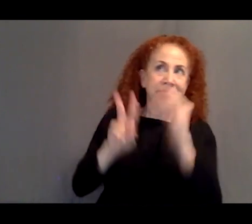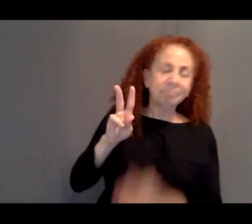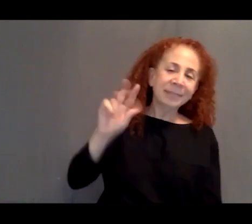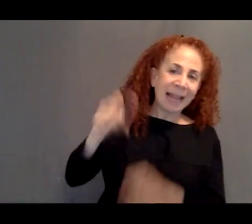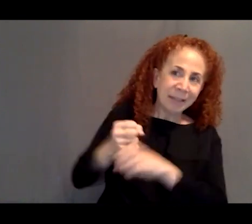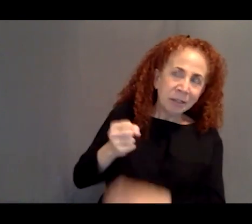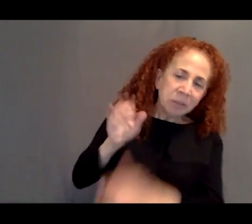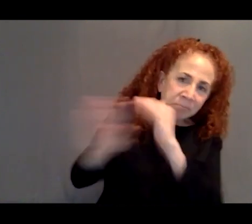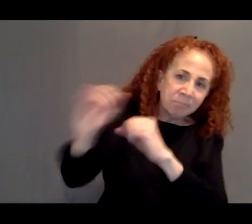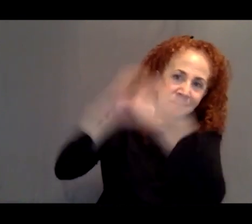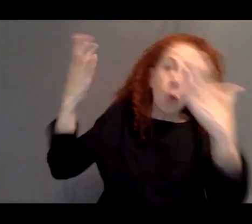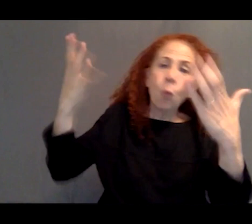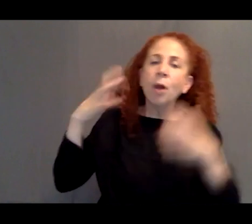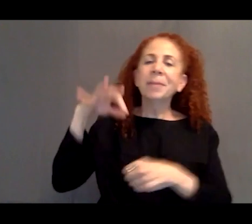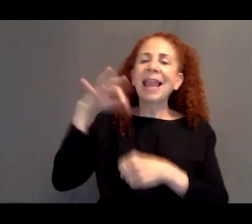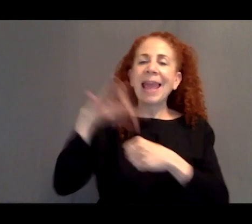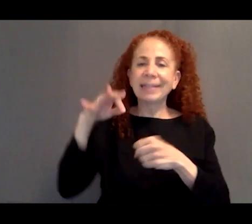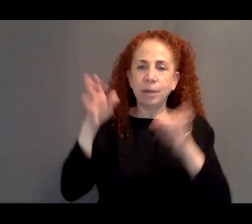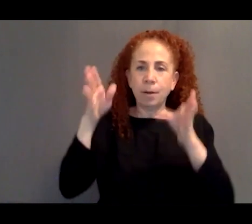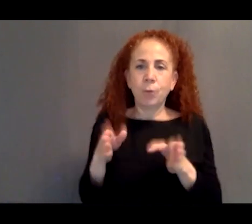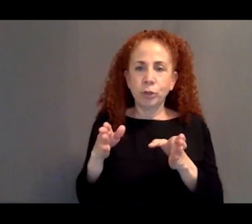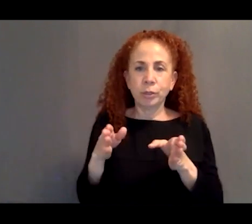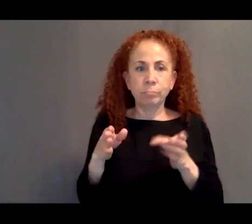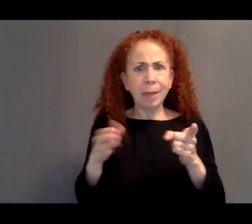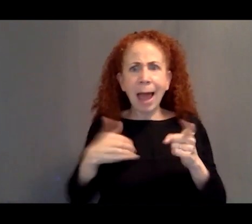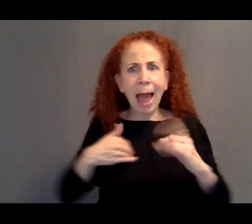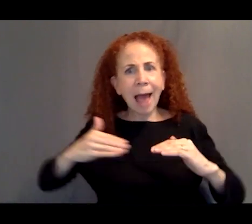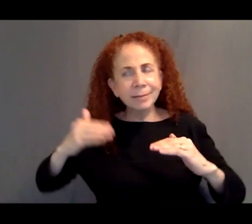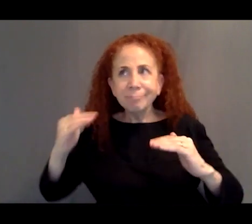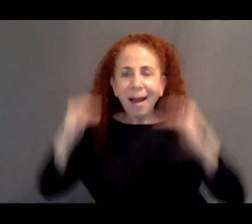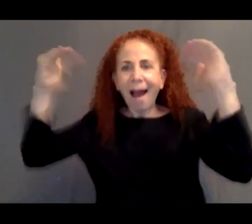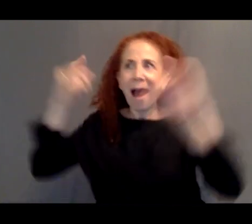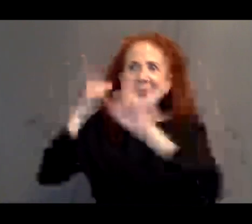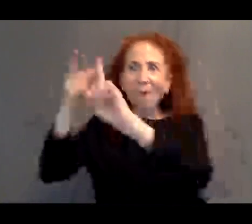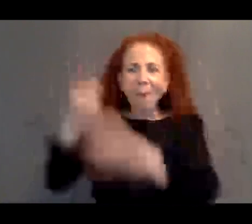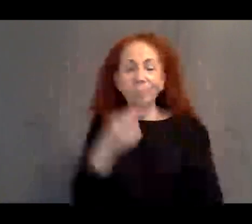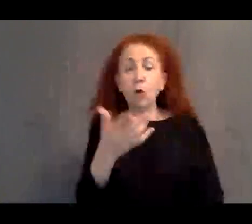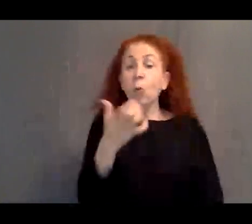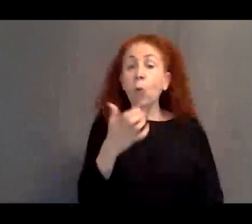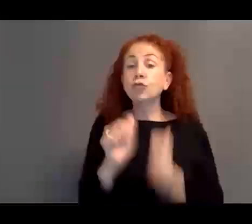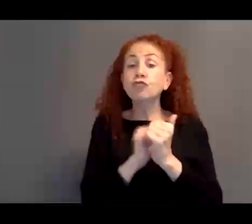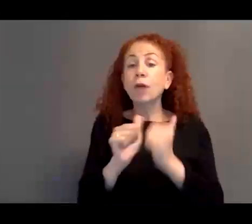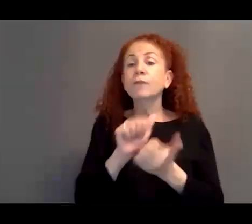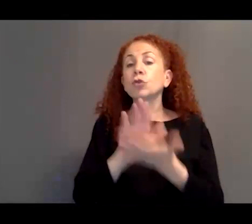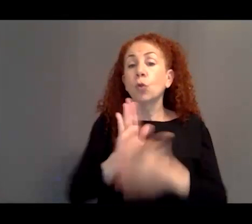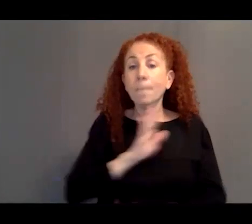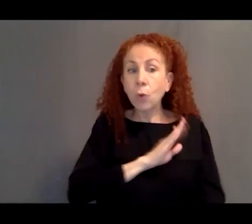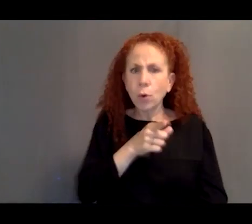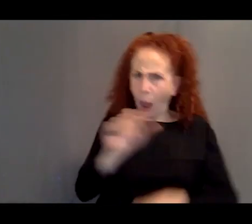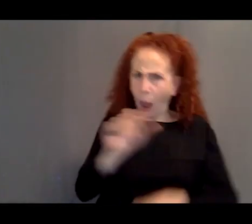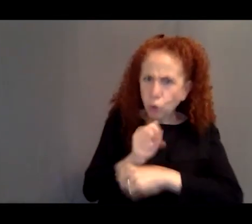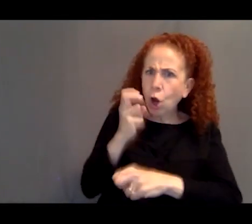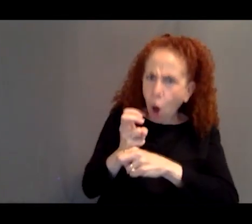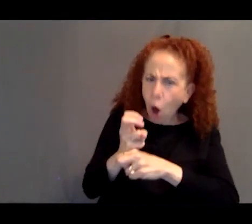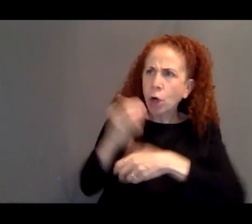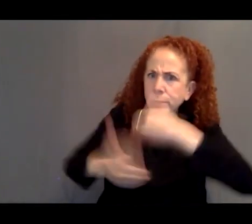be some kind of elected official. She has high aspirations, or at least run for school board. I'm working hard to get there, but